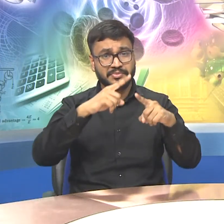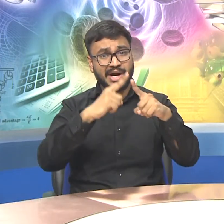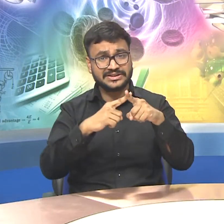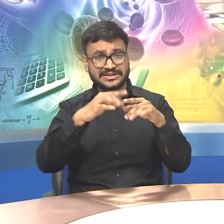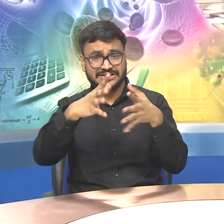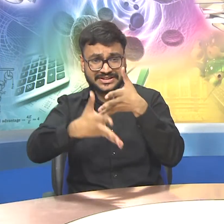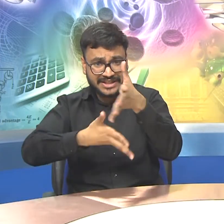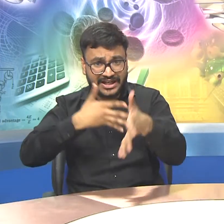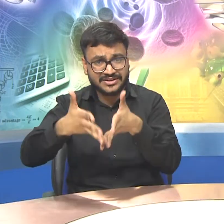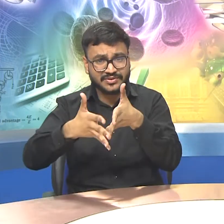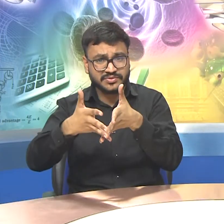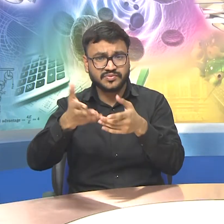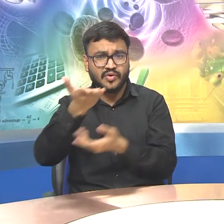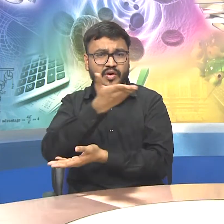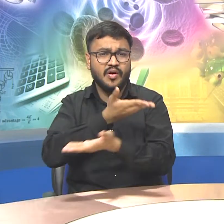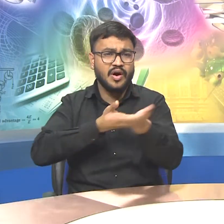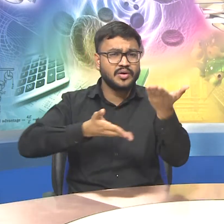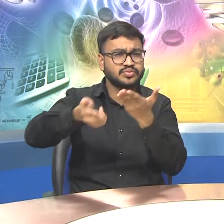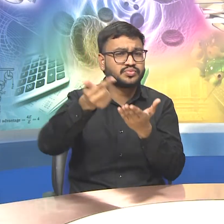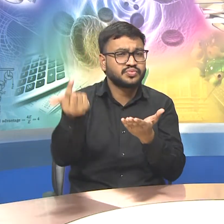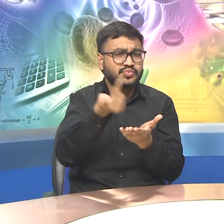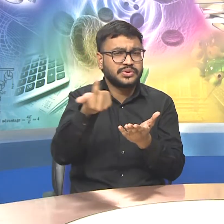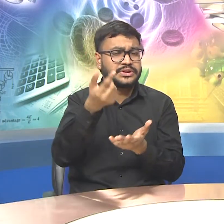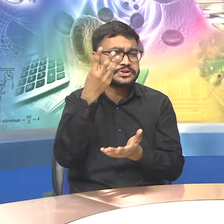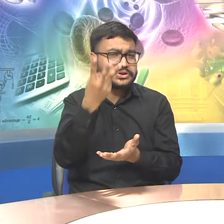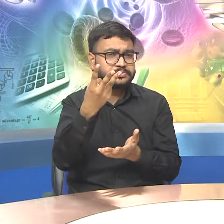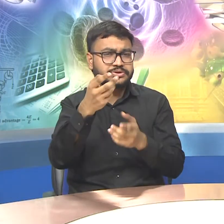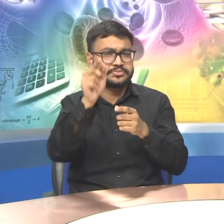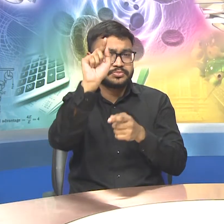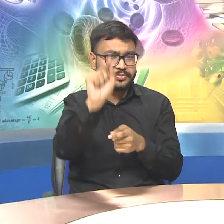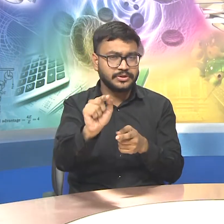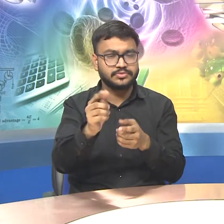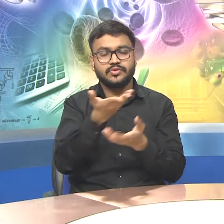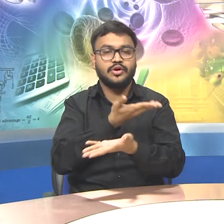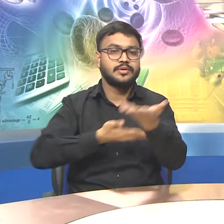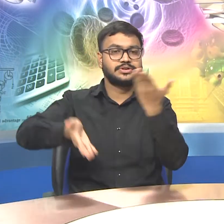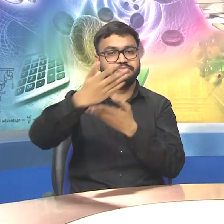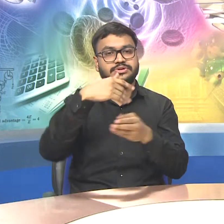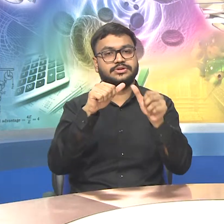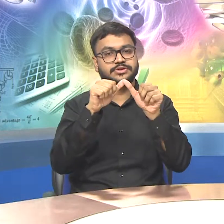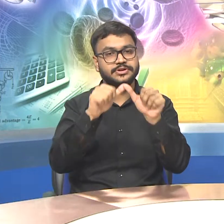Give 3 examples of the use of finger spelling in signs.